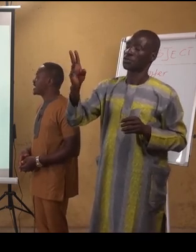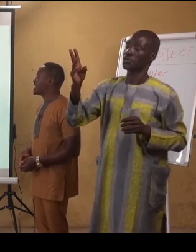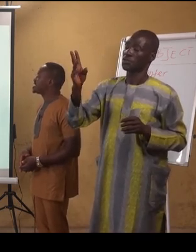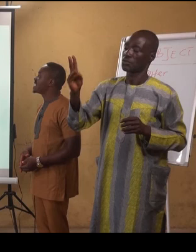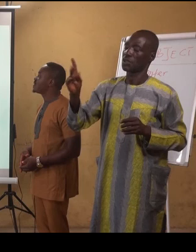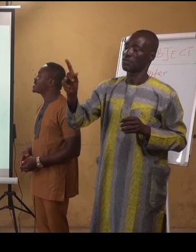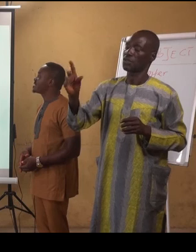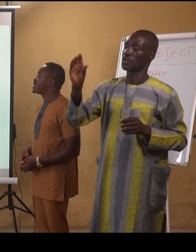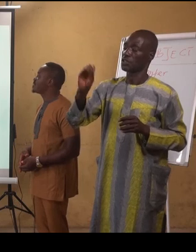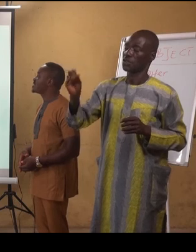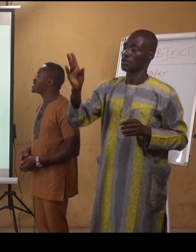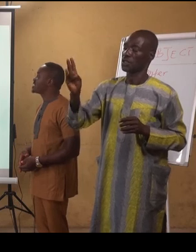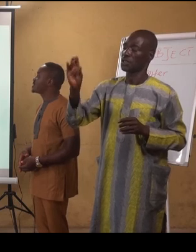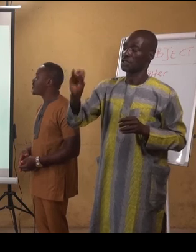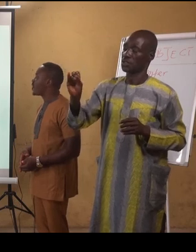080-364-20271. Again,